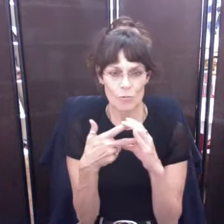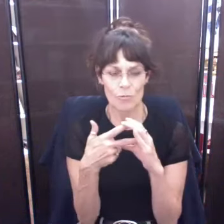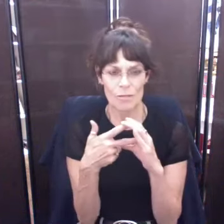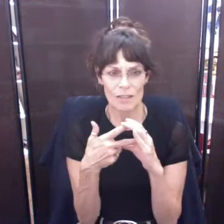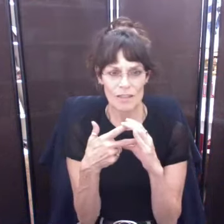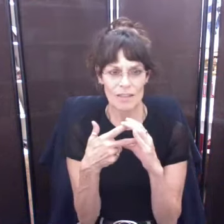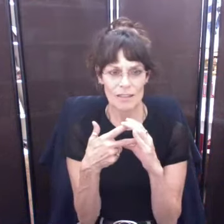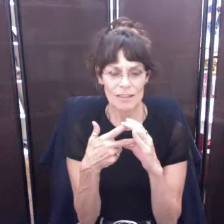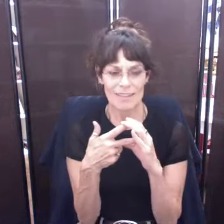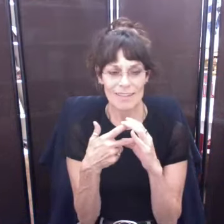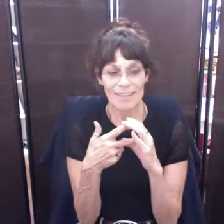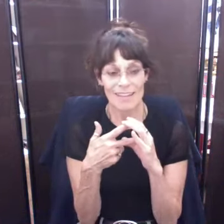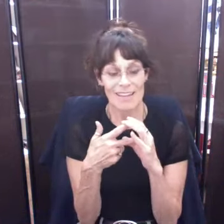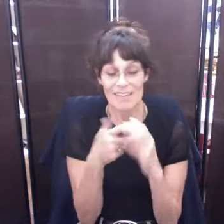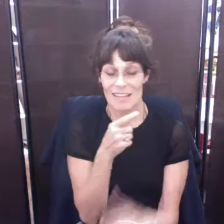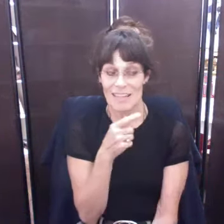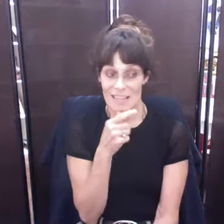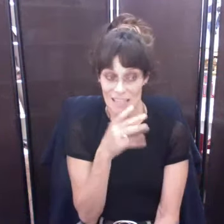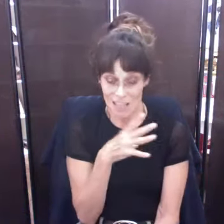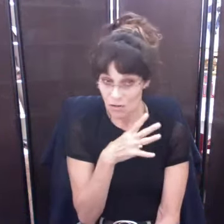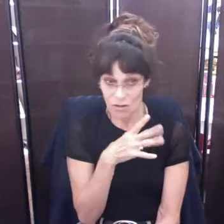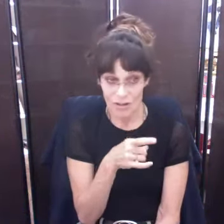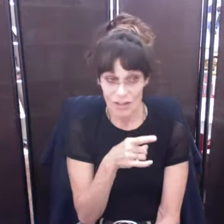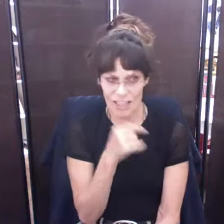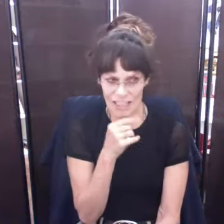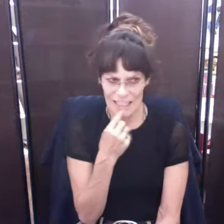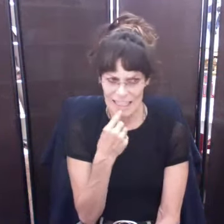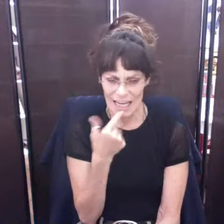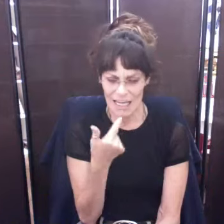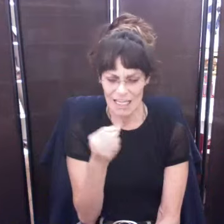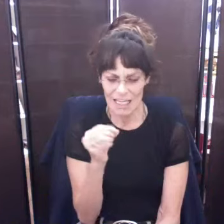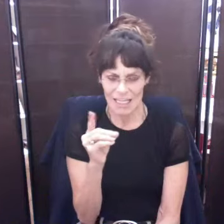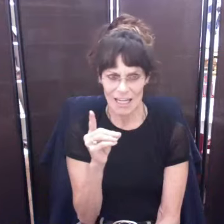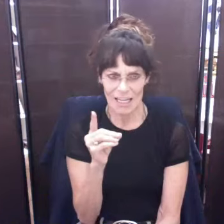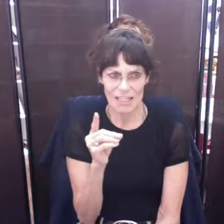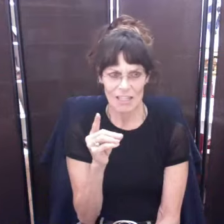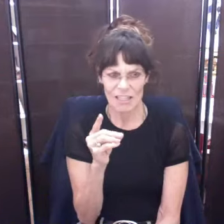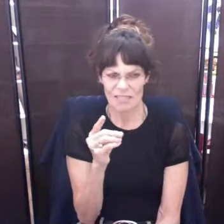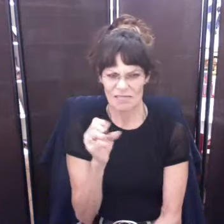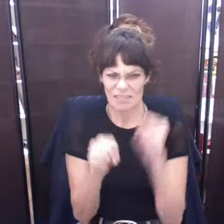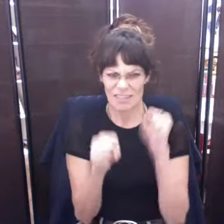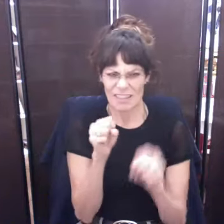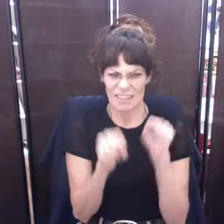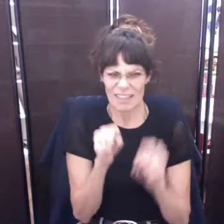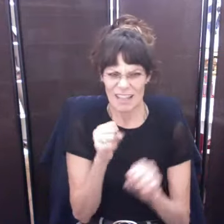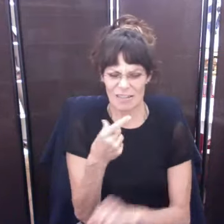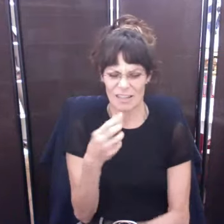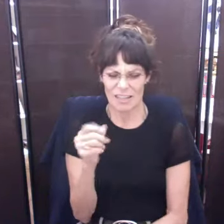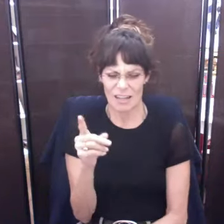And this is a woman that doesn't say the word God, and she's been agnostic and borderline atheist for as long as I